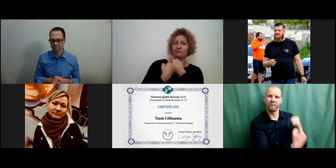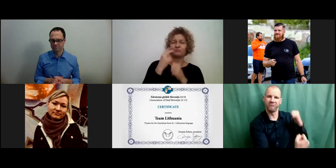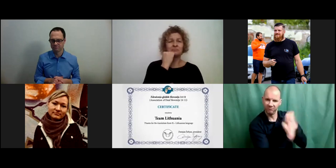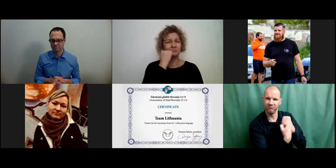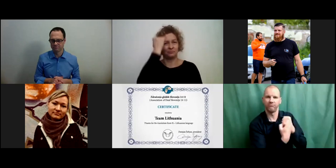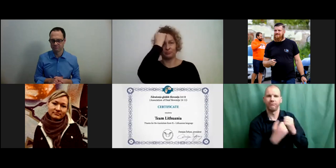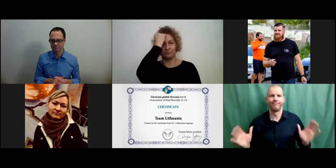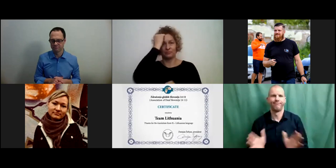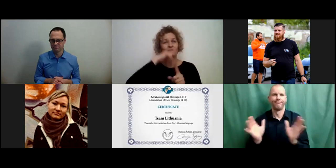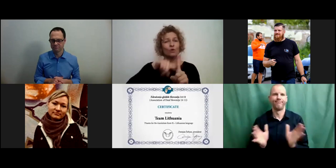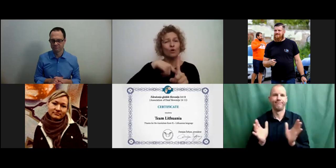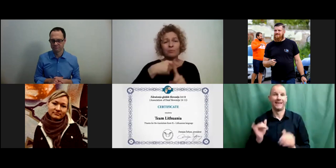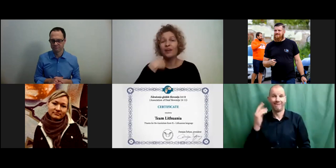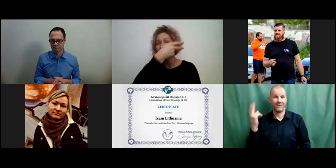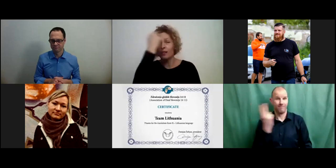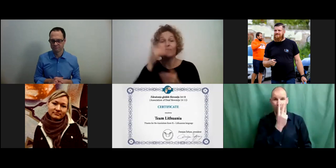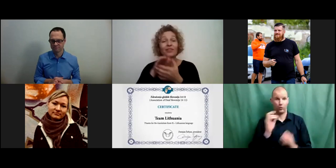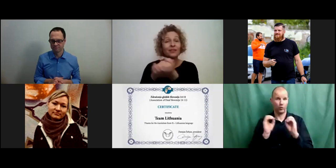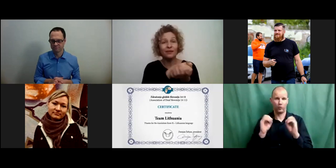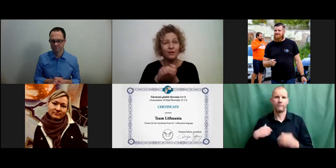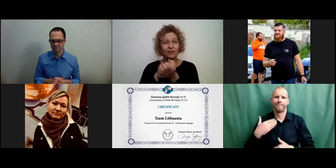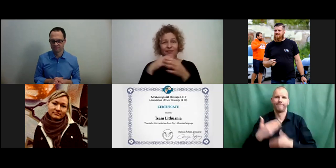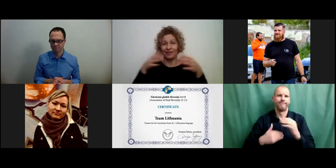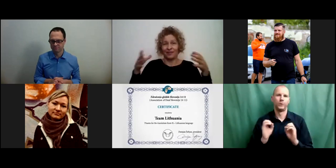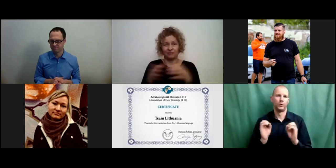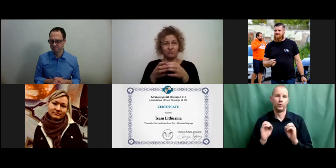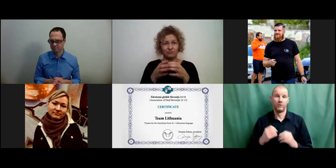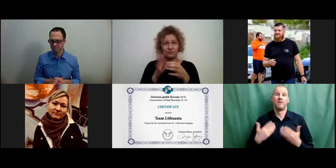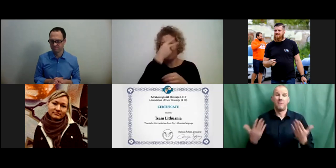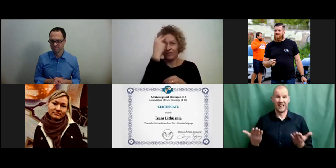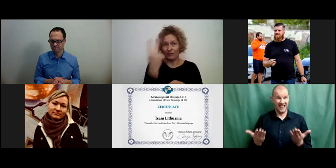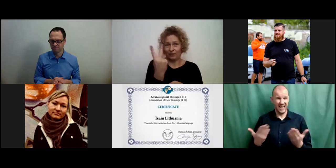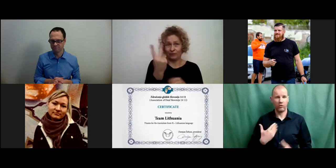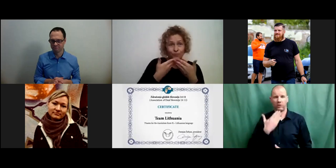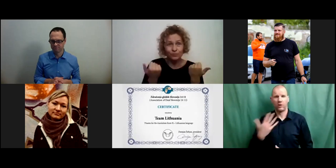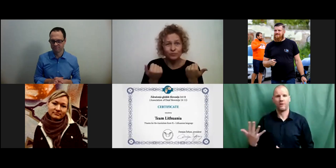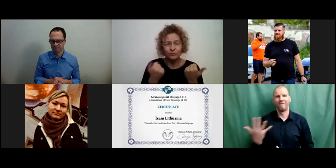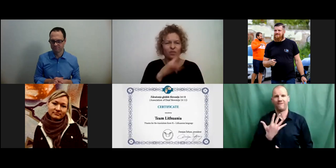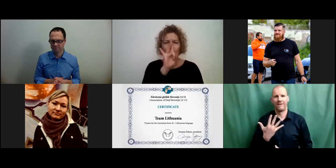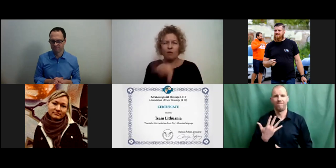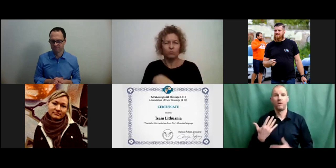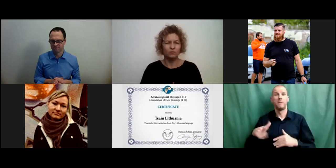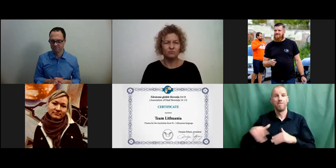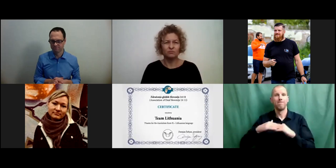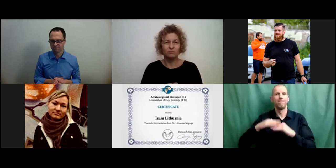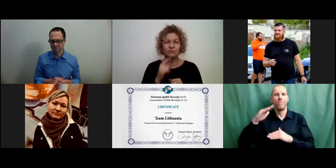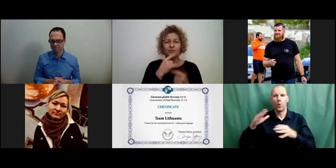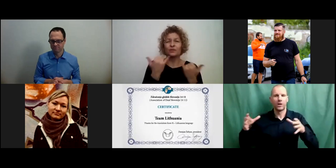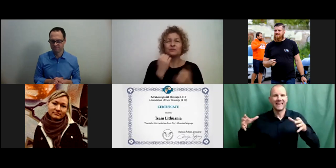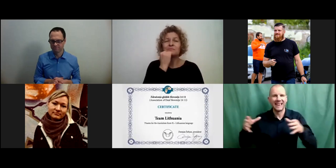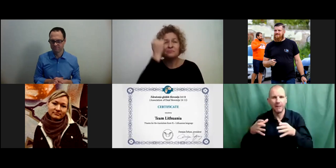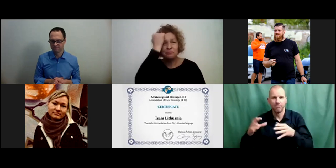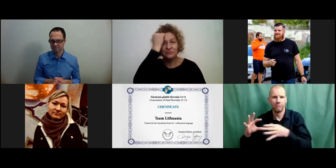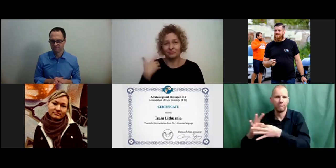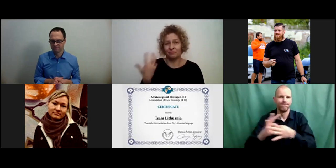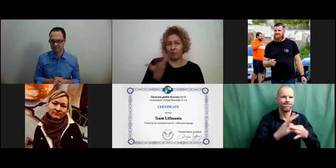to and the Deaf Association to support this, I don't know if we would have been able to be here. So I'm really happy that the 5